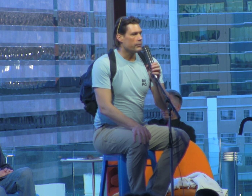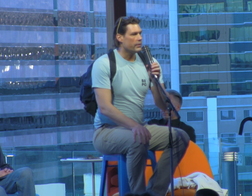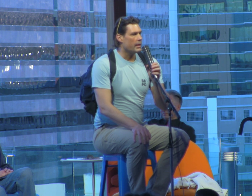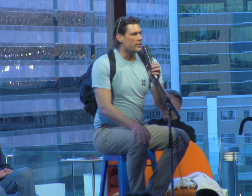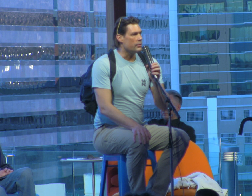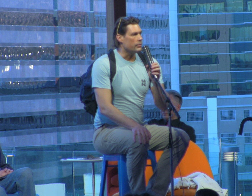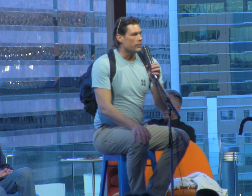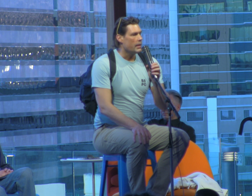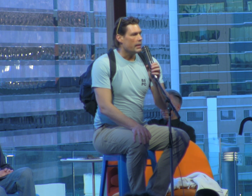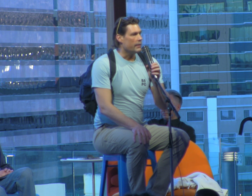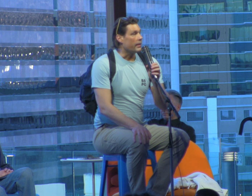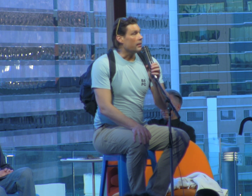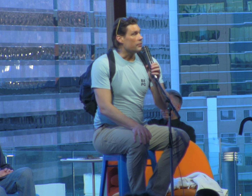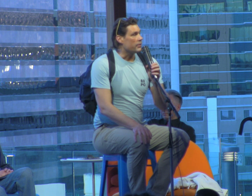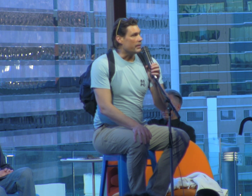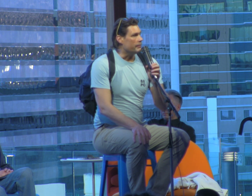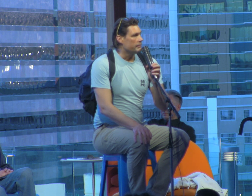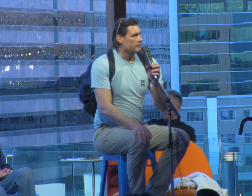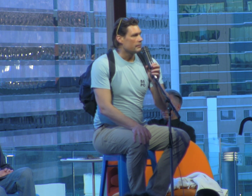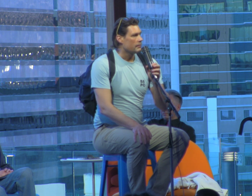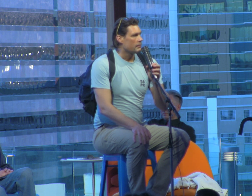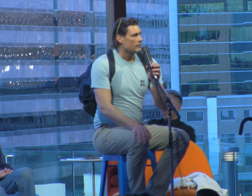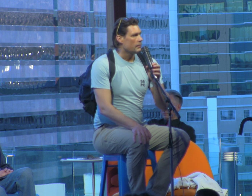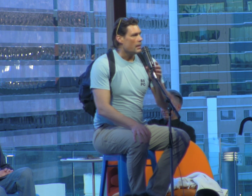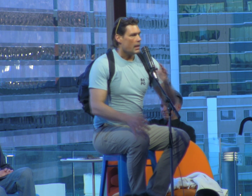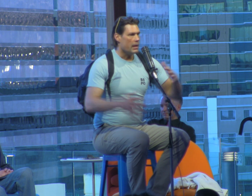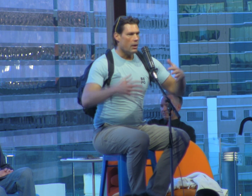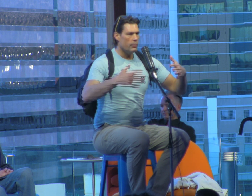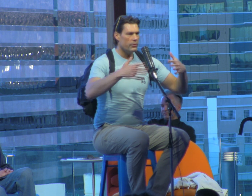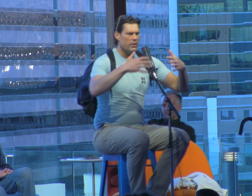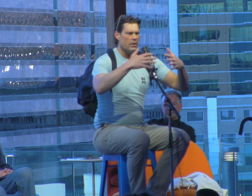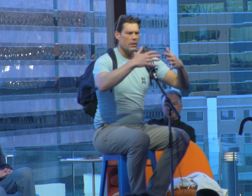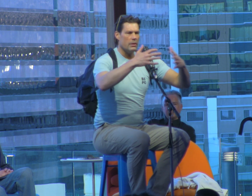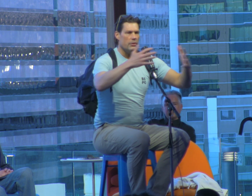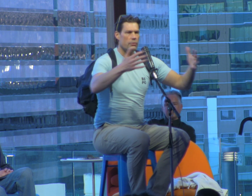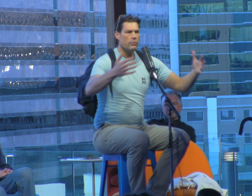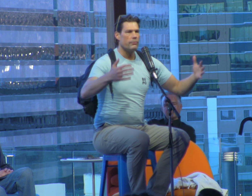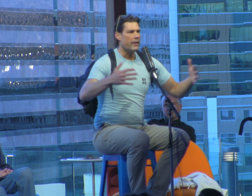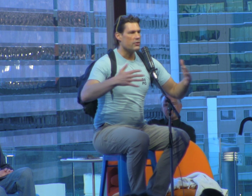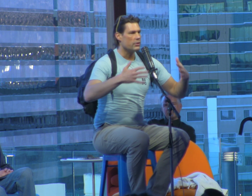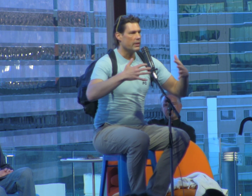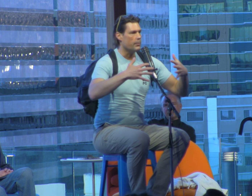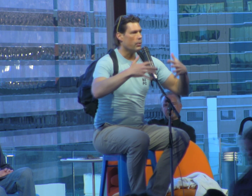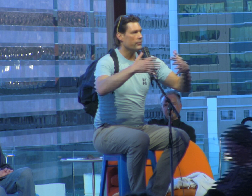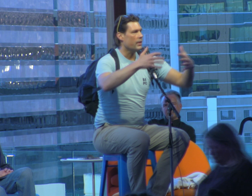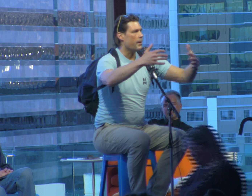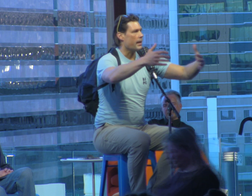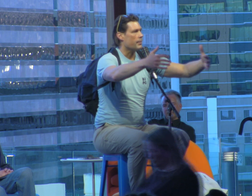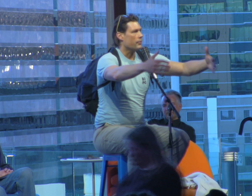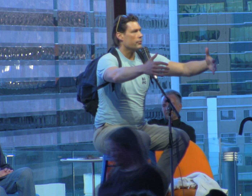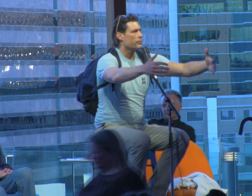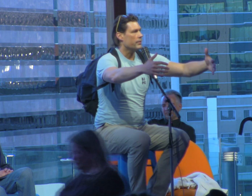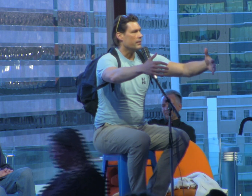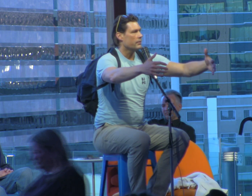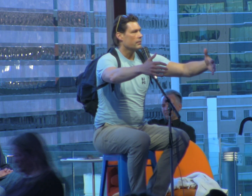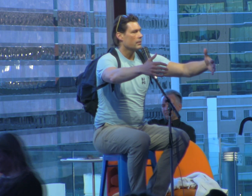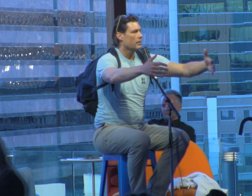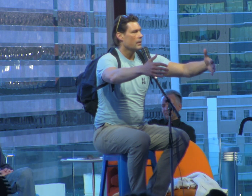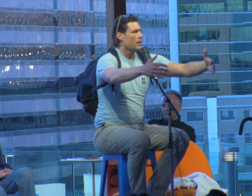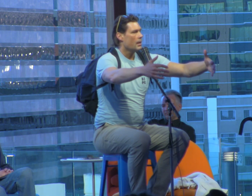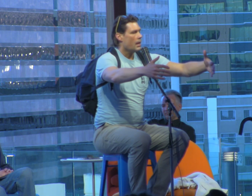And the first thing I do is I lunge at them. And almost in a uniform fashion, they pulsate back about 2